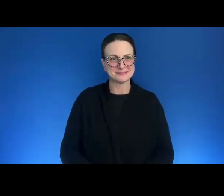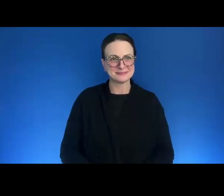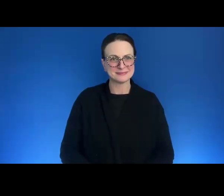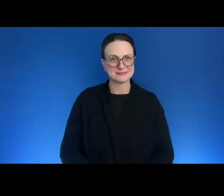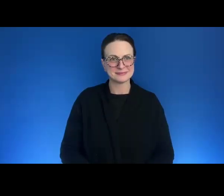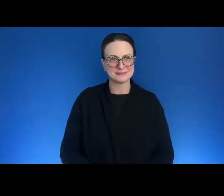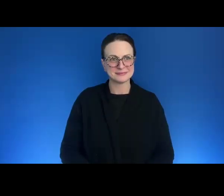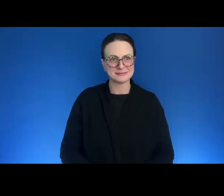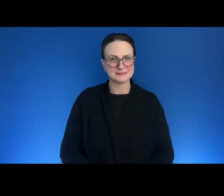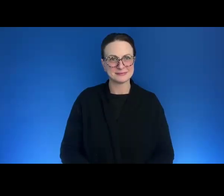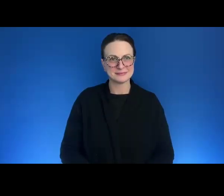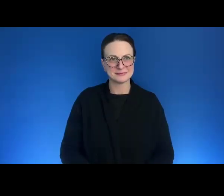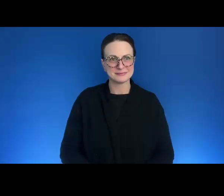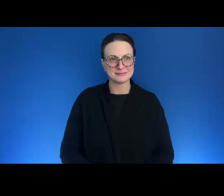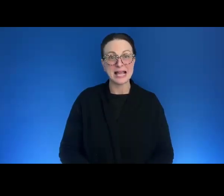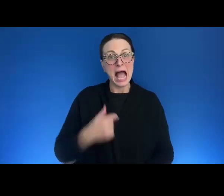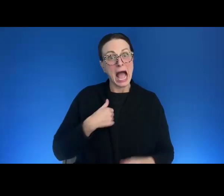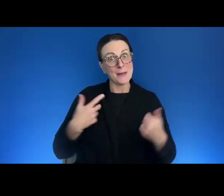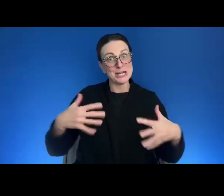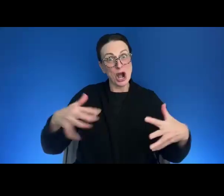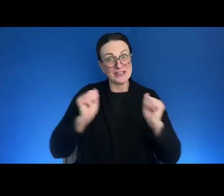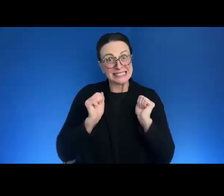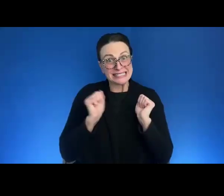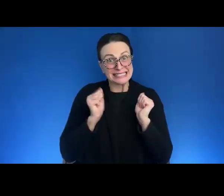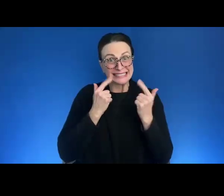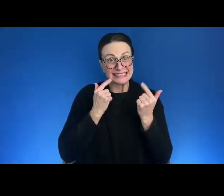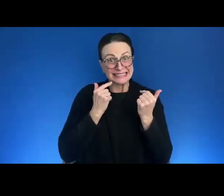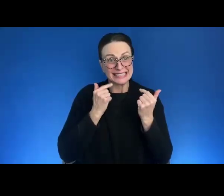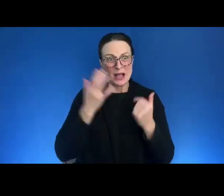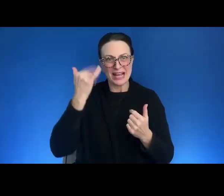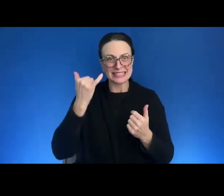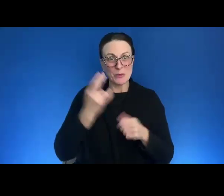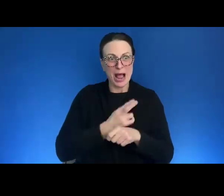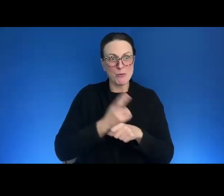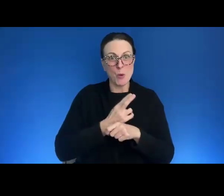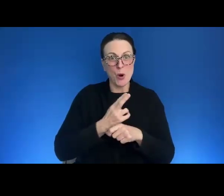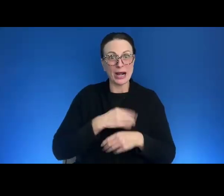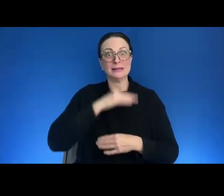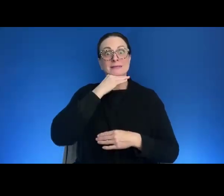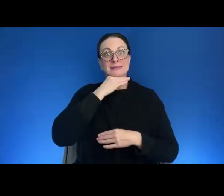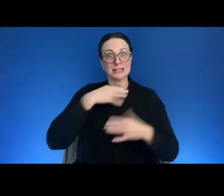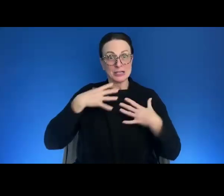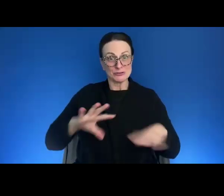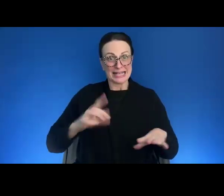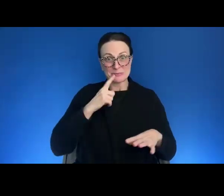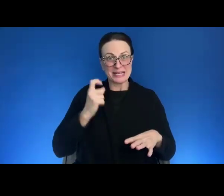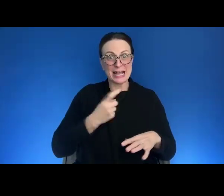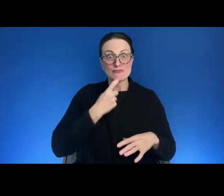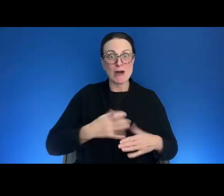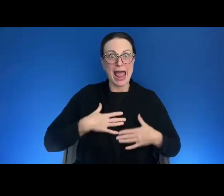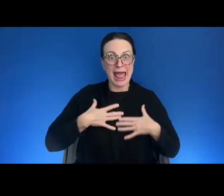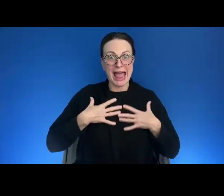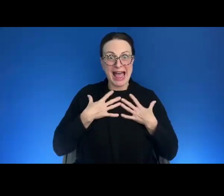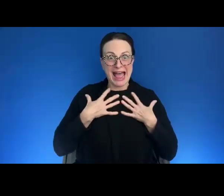I am very nervous. That's why I wore this kind of high neck dress because I tend to get